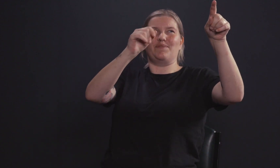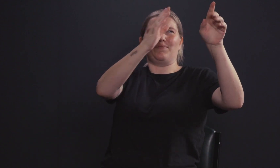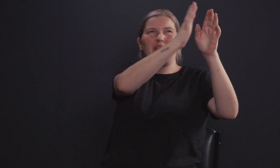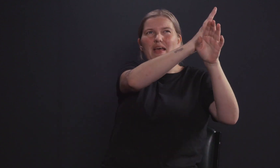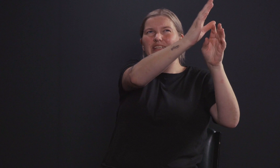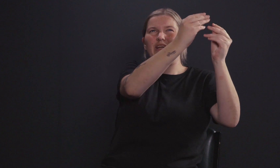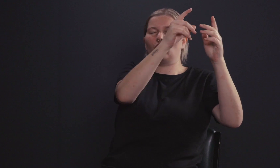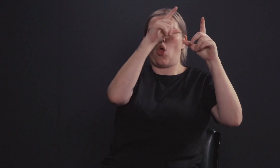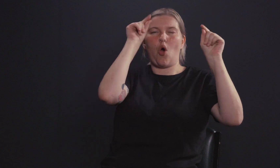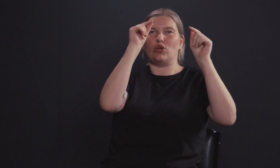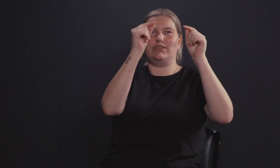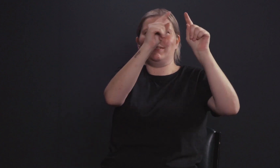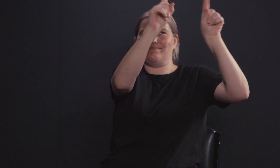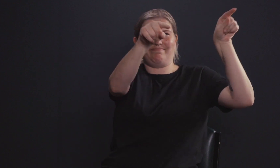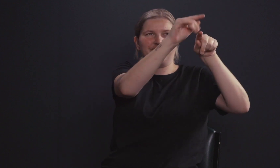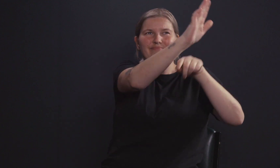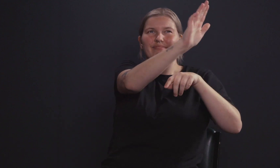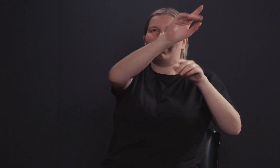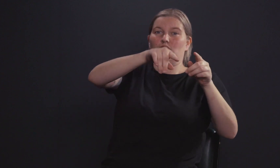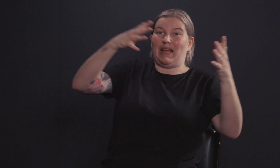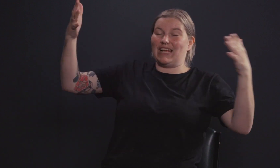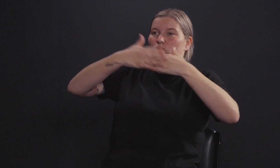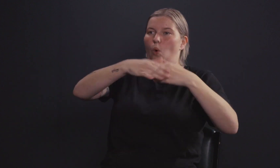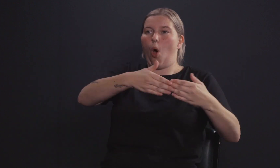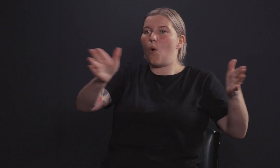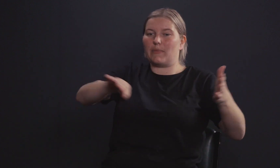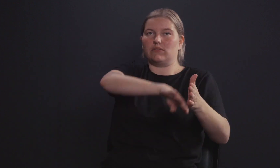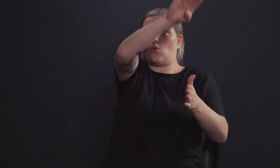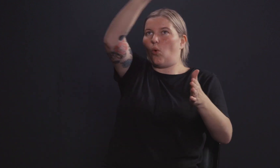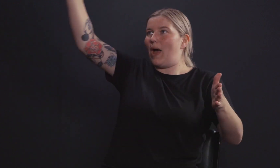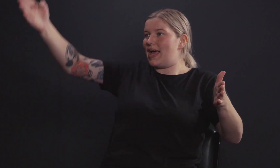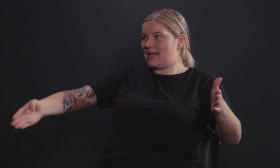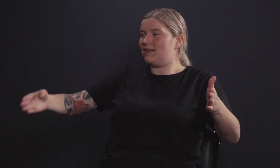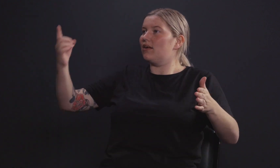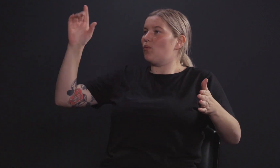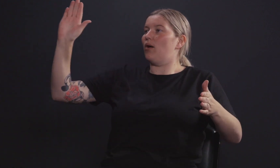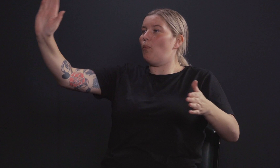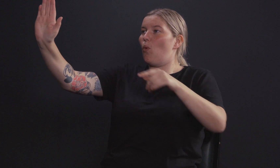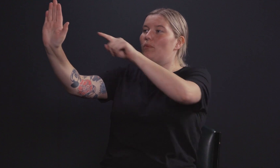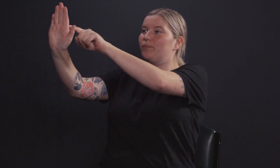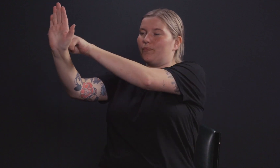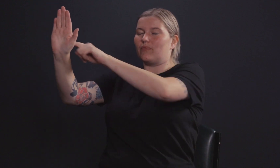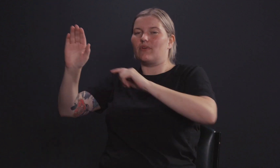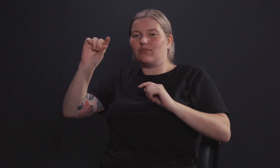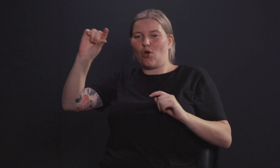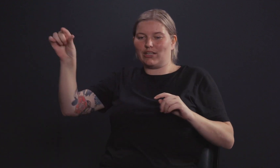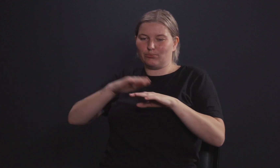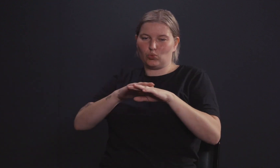walls. The blinds were closed and there was a big wide open door, and to the right of that was a whiteboard. In blue